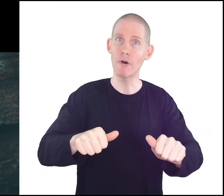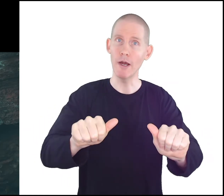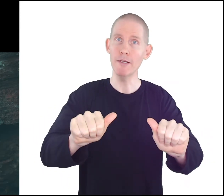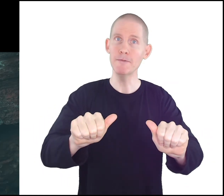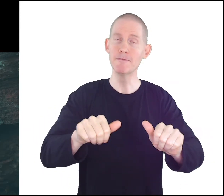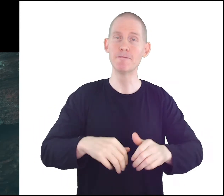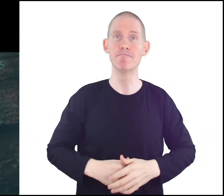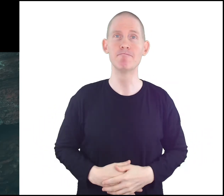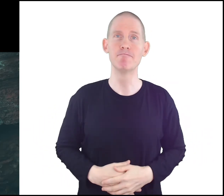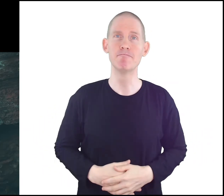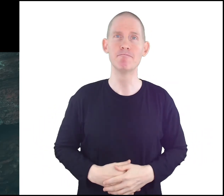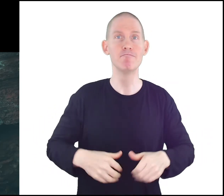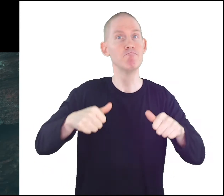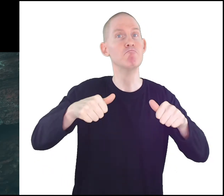Try.